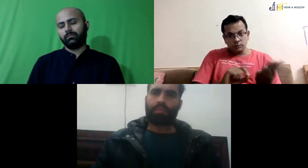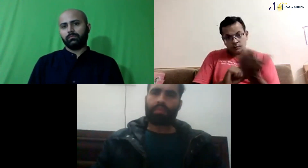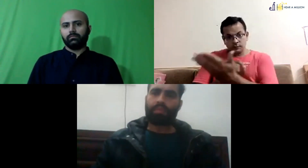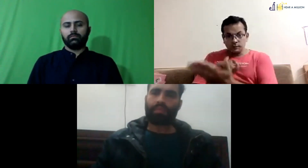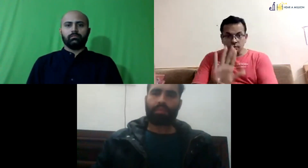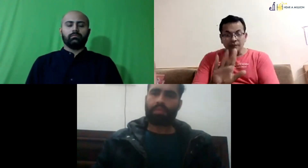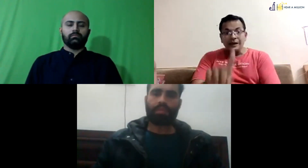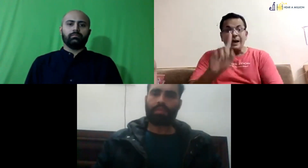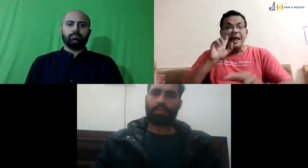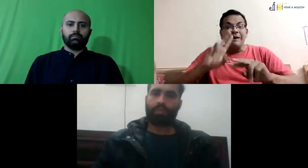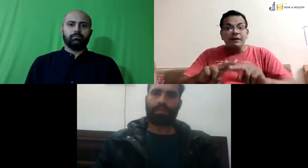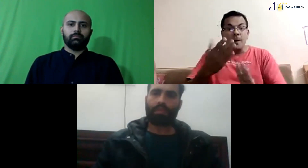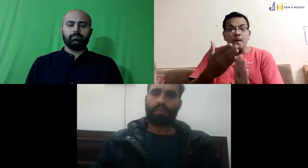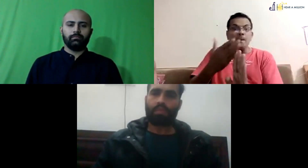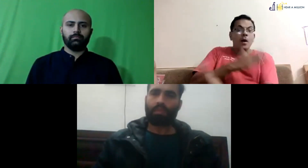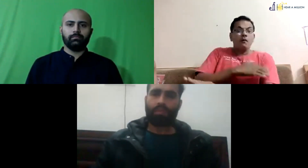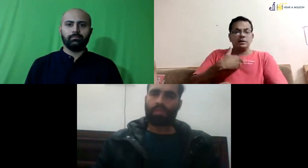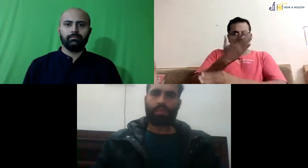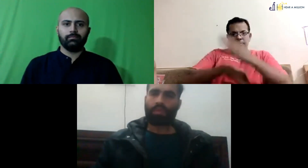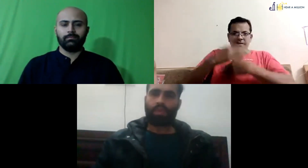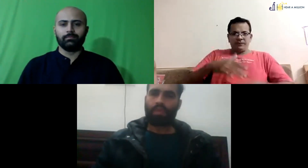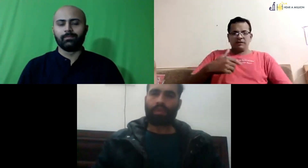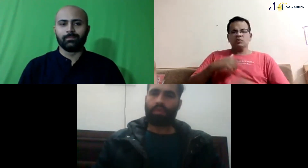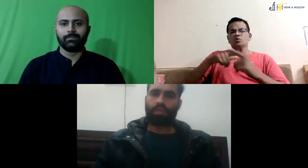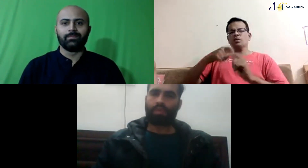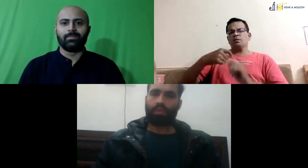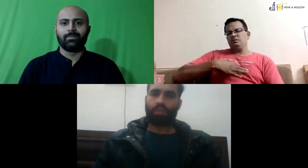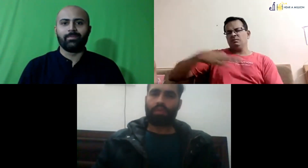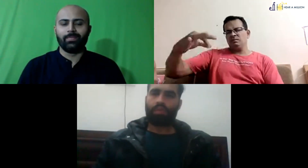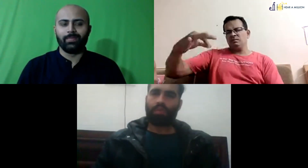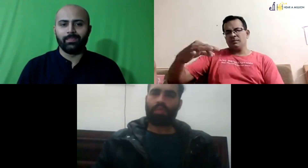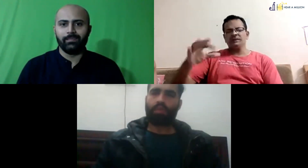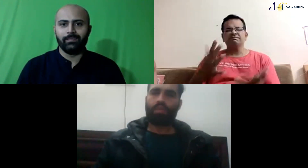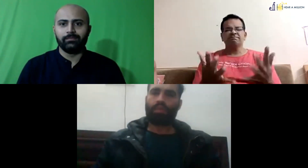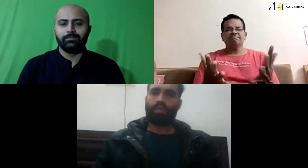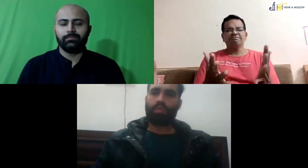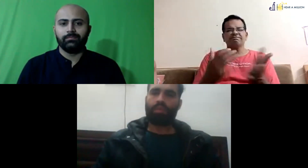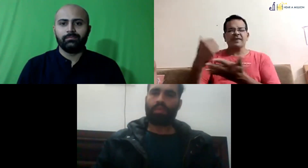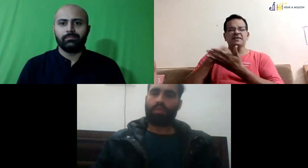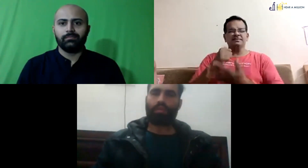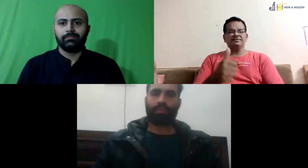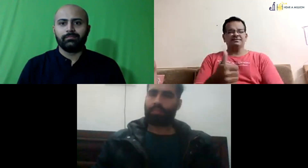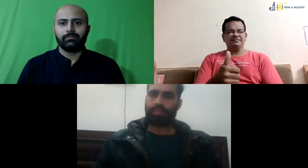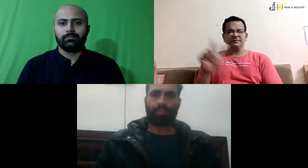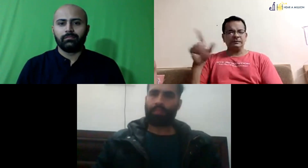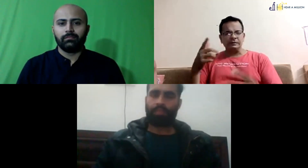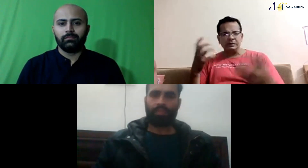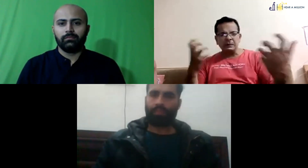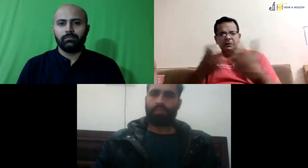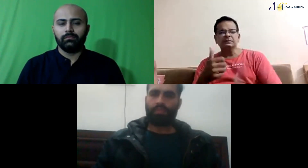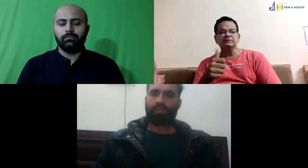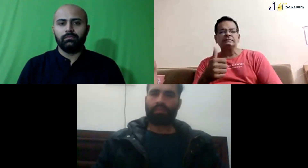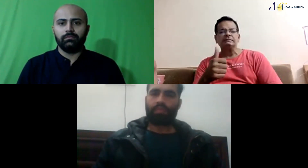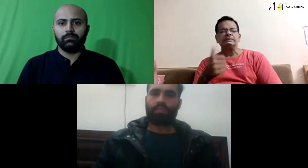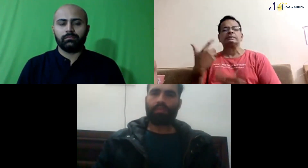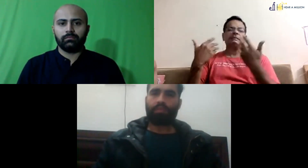Disability people, they have right, they can give them on written if a big as I am a disabled, okay. If I am not get selected,